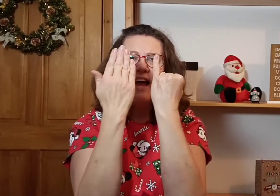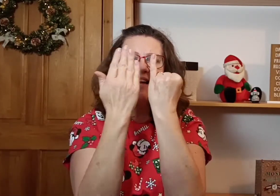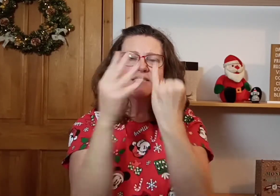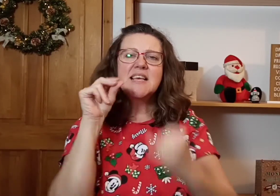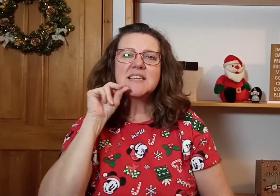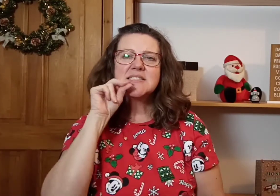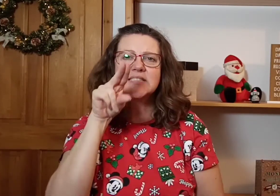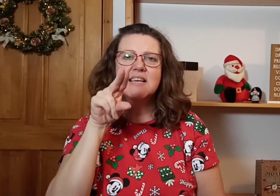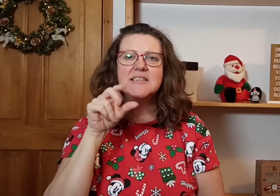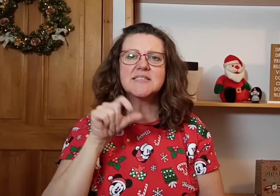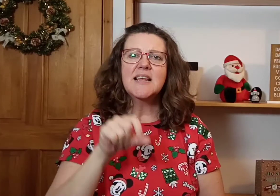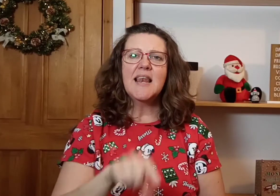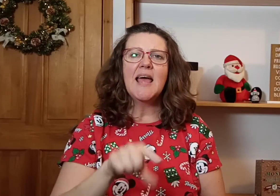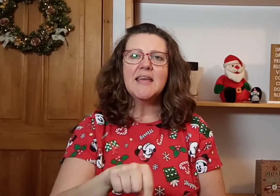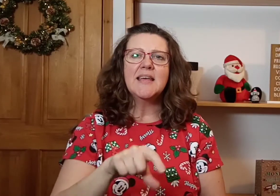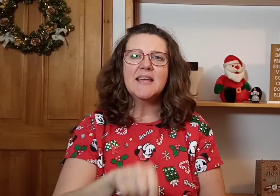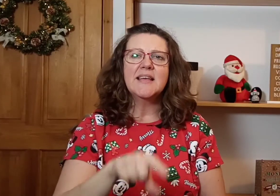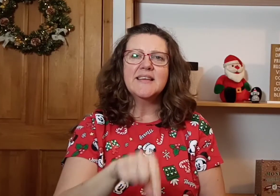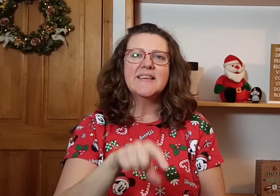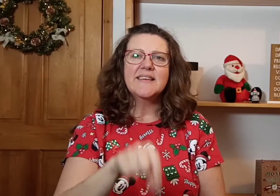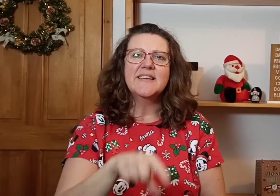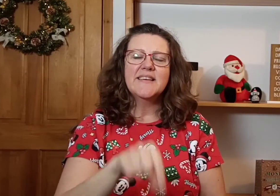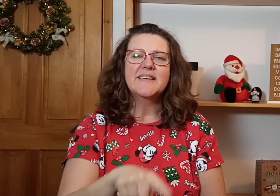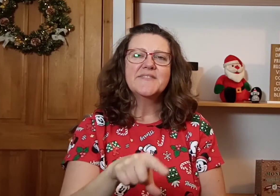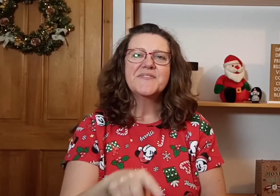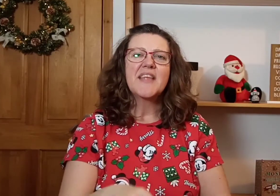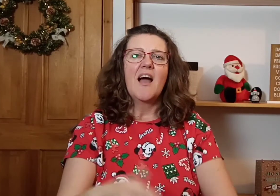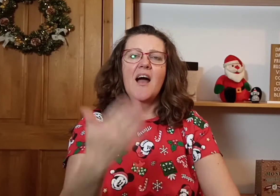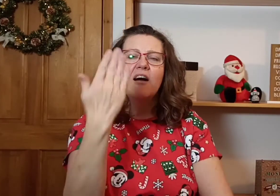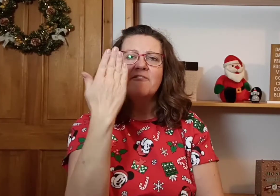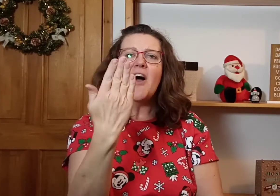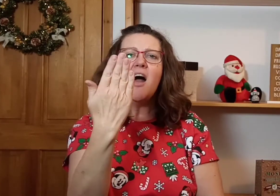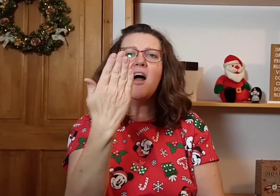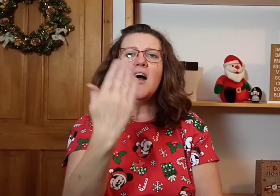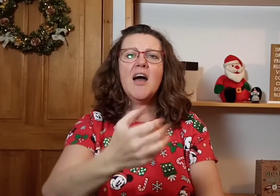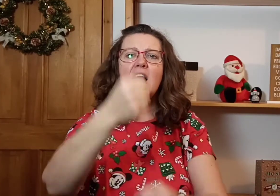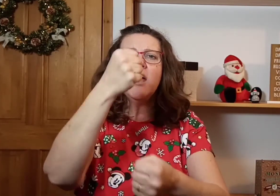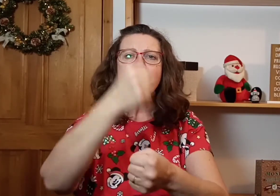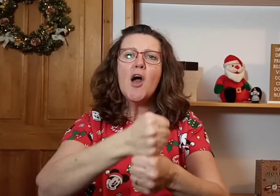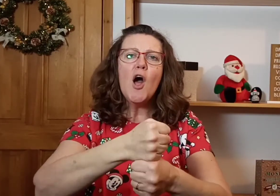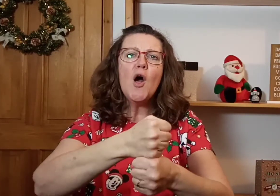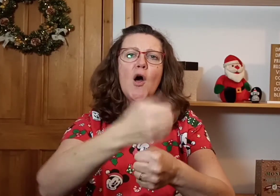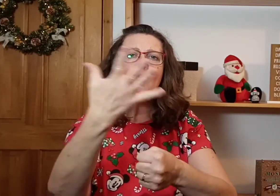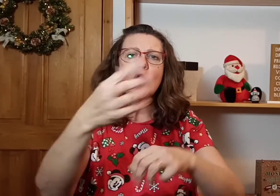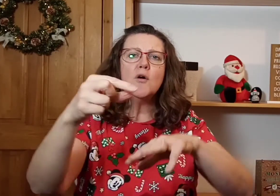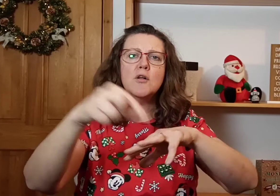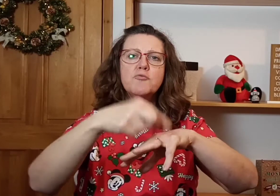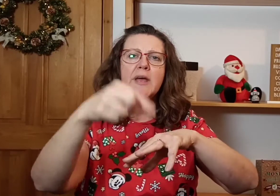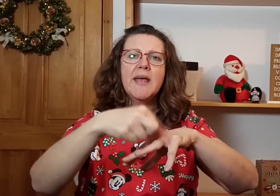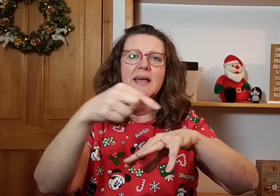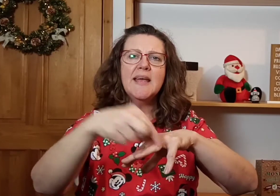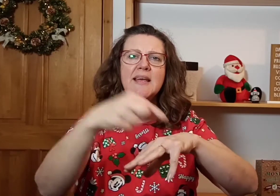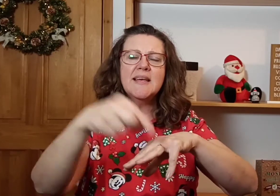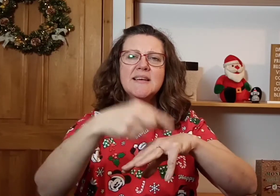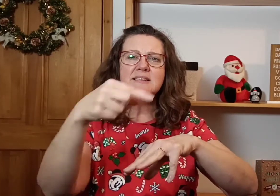six geese a-laying, Five gold rings,